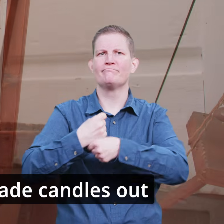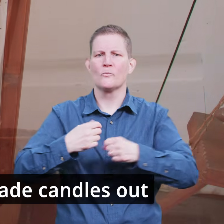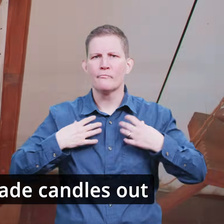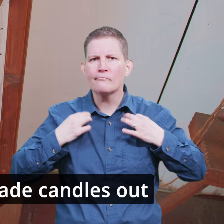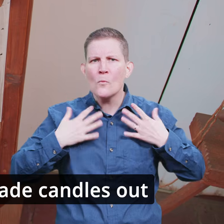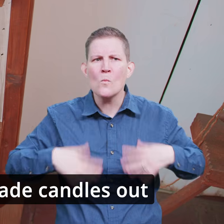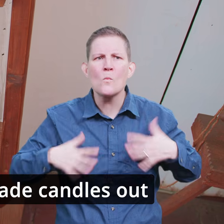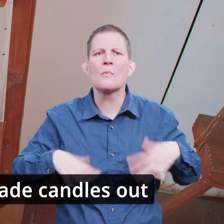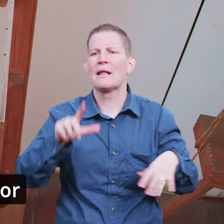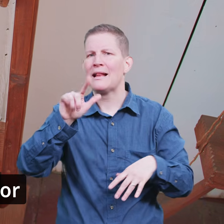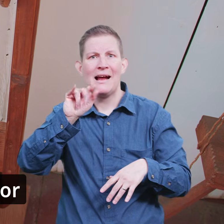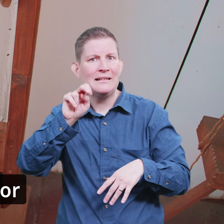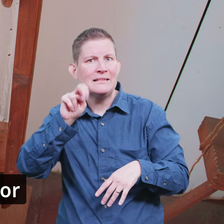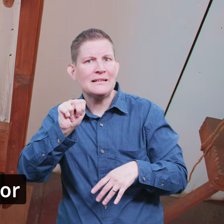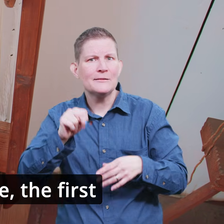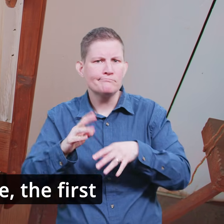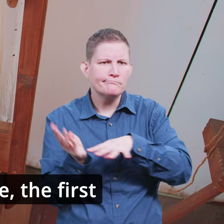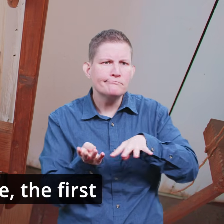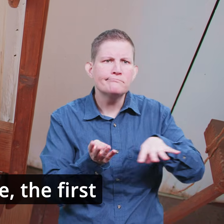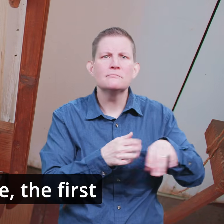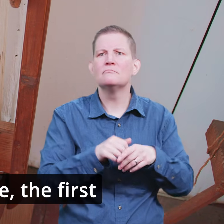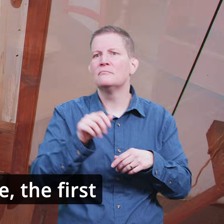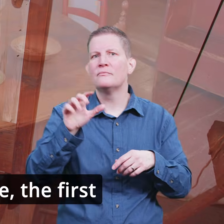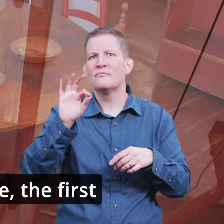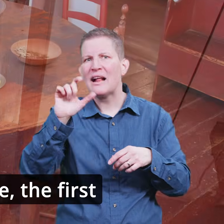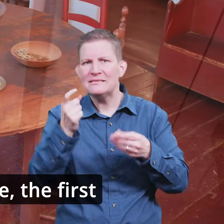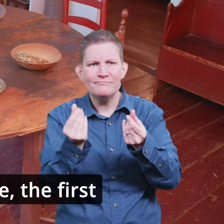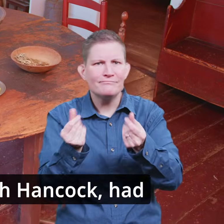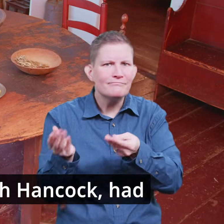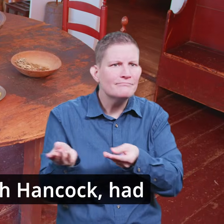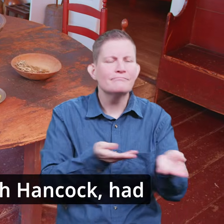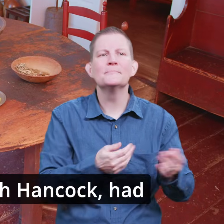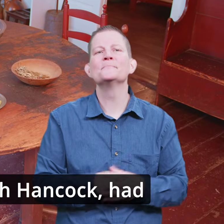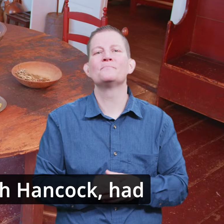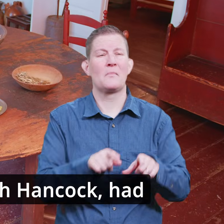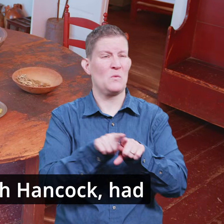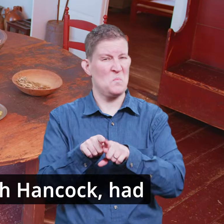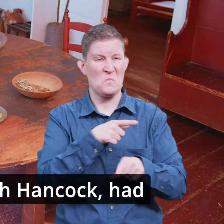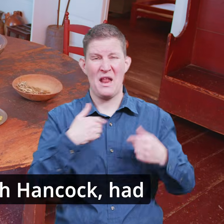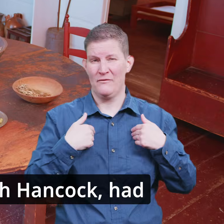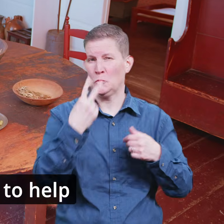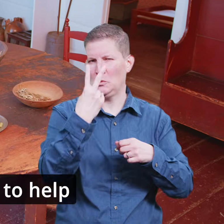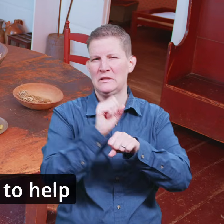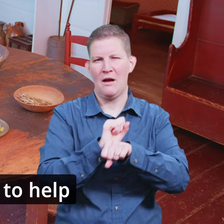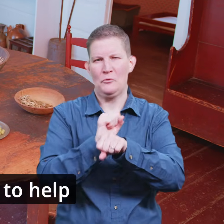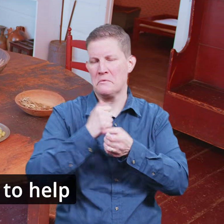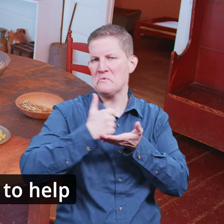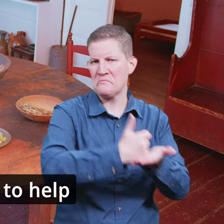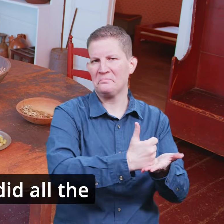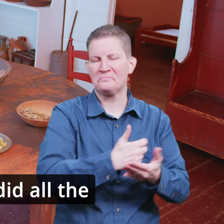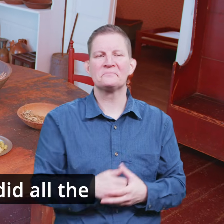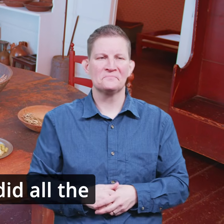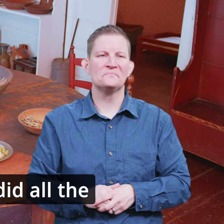wool or linen, they made candles out of animal fat or beeswax. In this home, the first lady of the house, Elizabeth Hancock, had at least 2